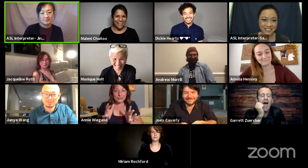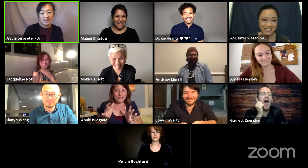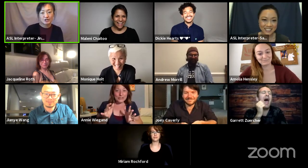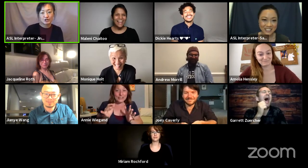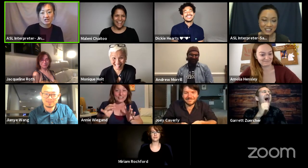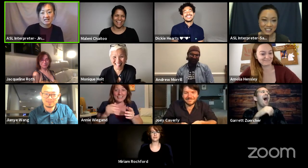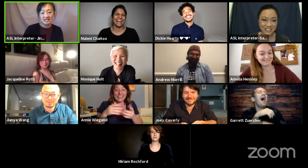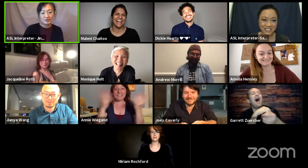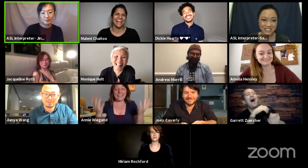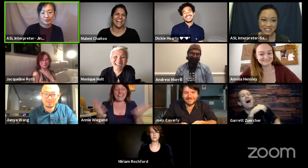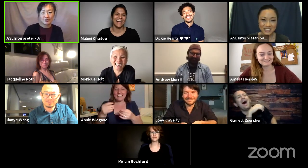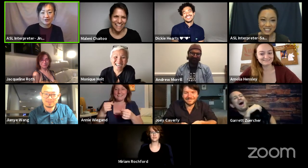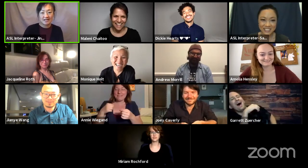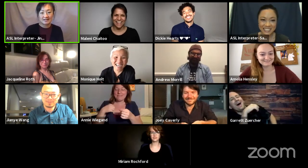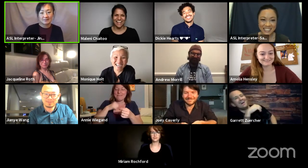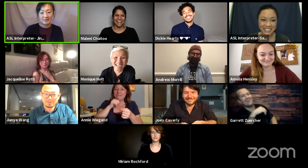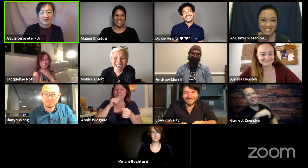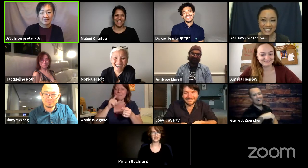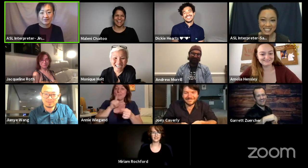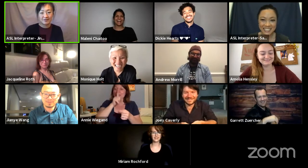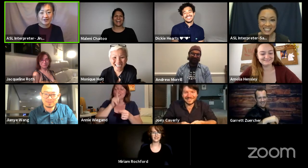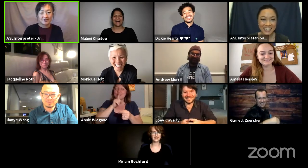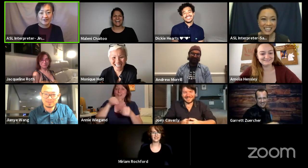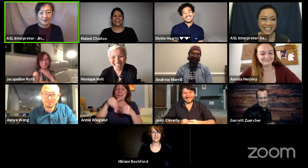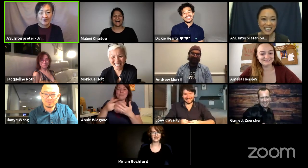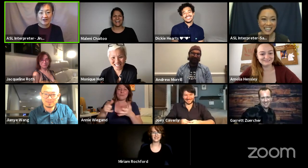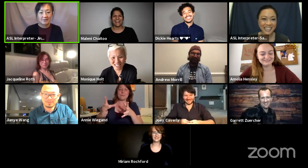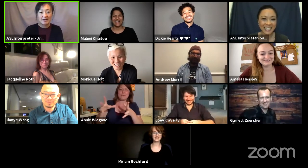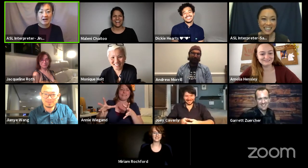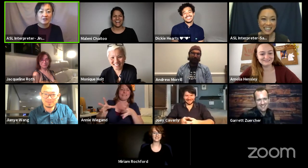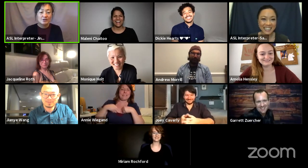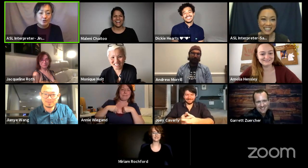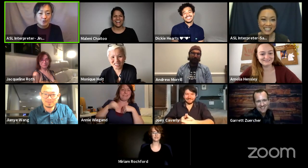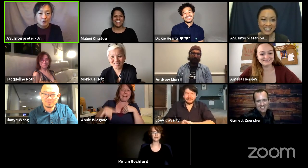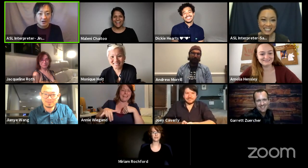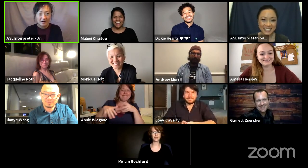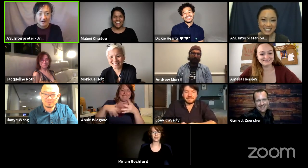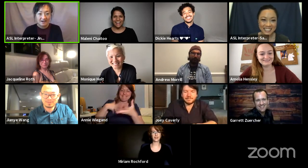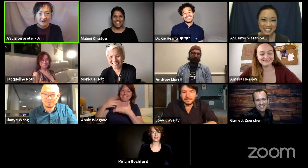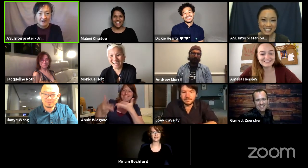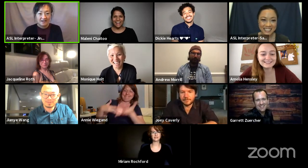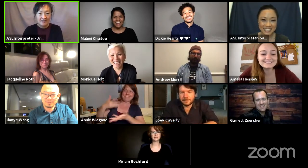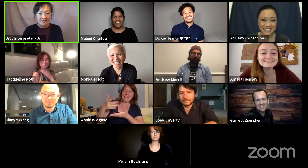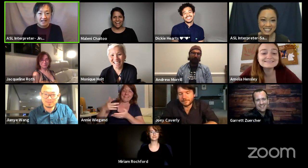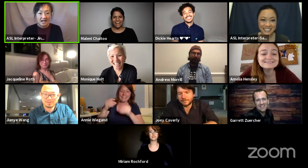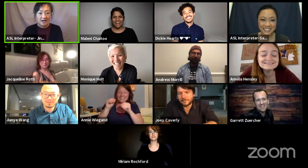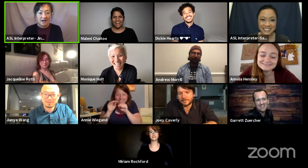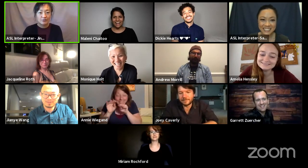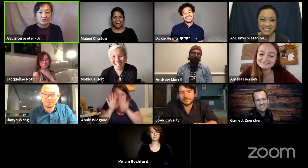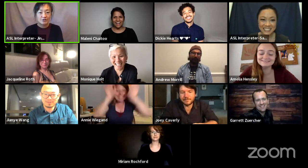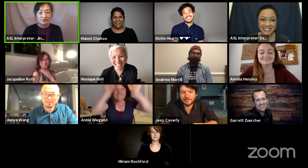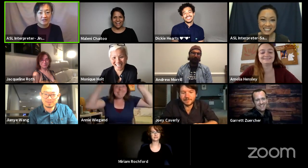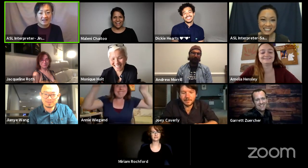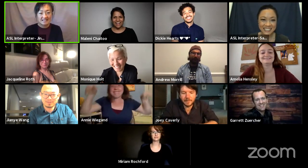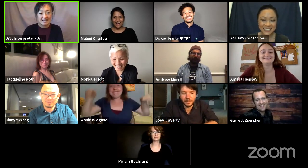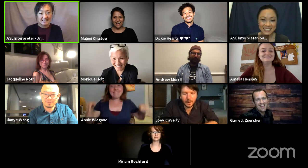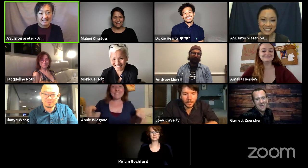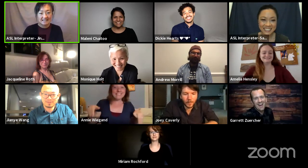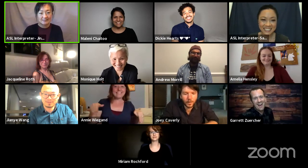magic genie interpreter that popped out of the finger? Or I'm not really sure. I wasn't sure really how to take that. This